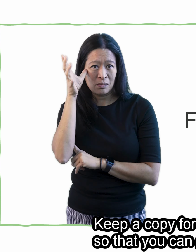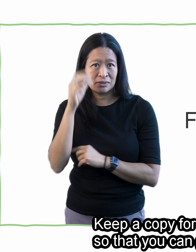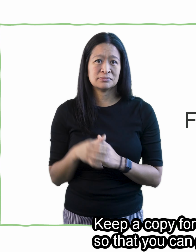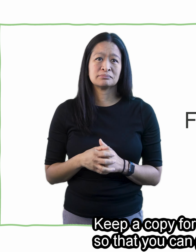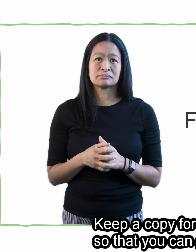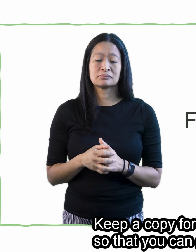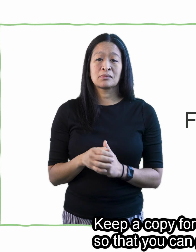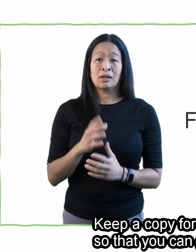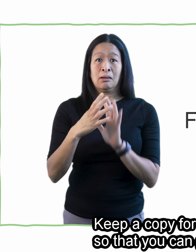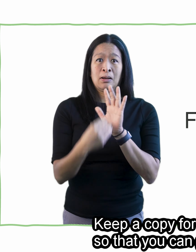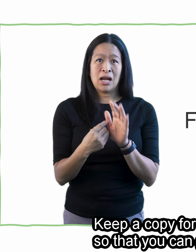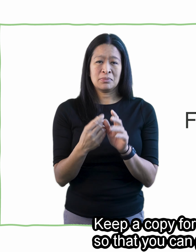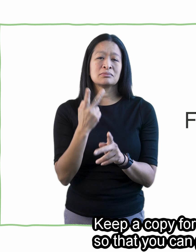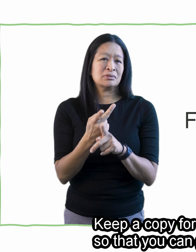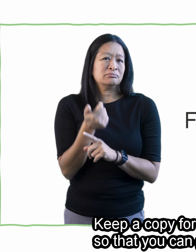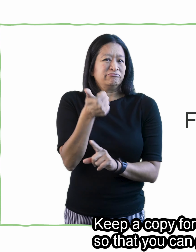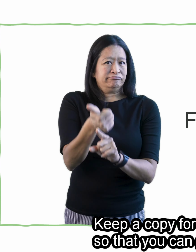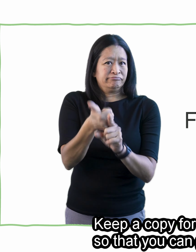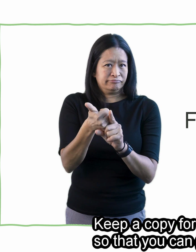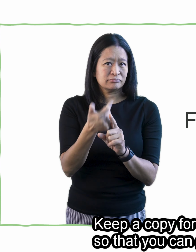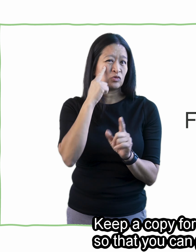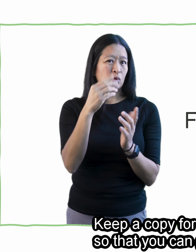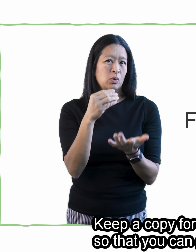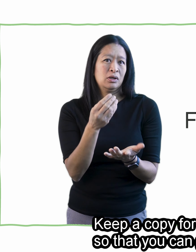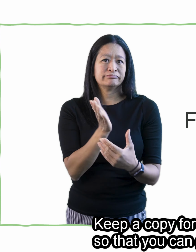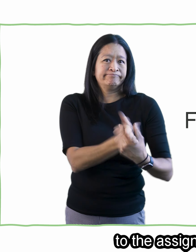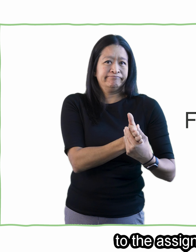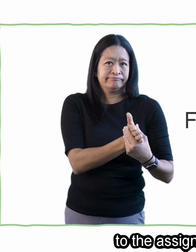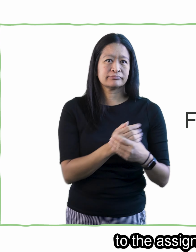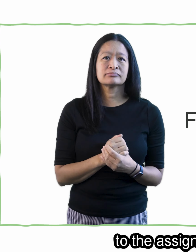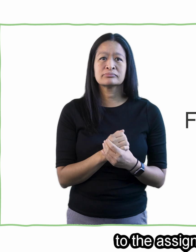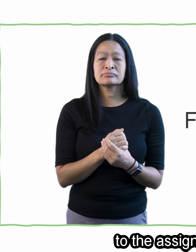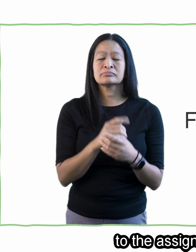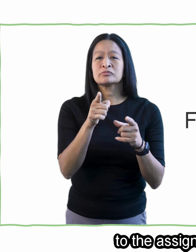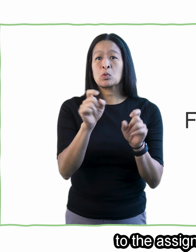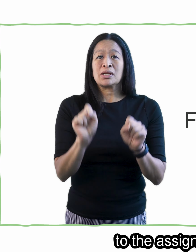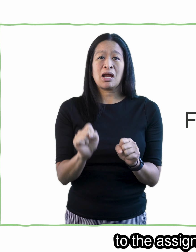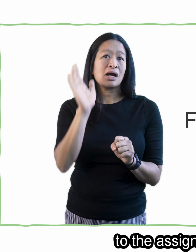a copy for your records so that you can provide one to the assigned judge.